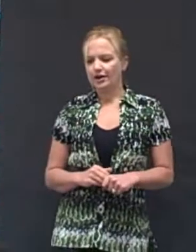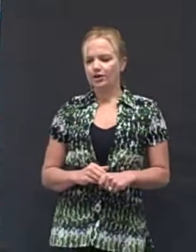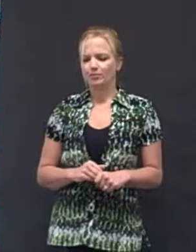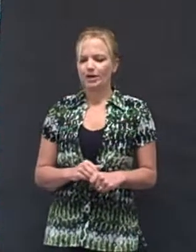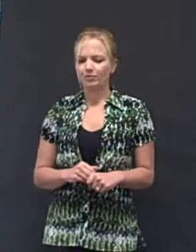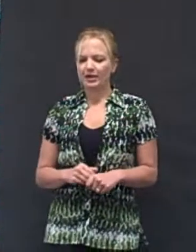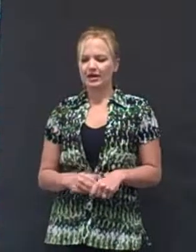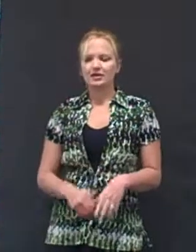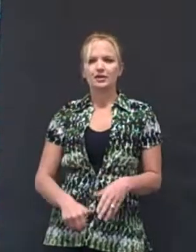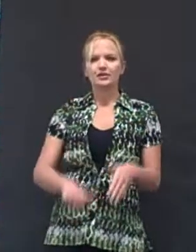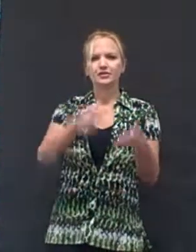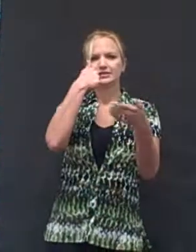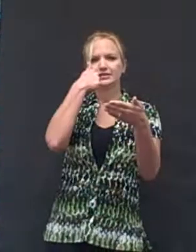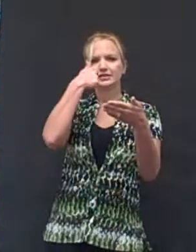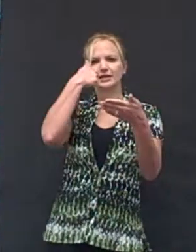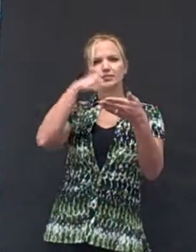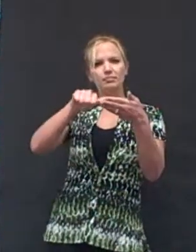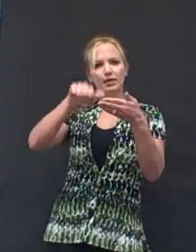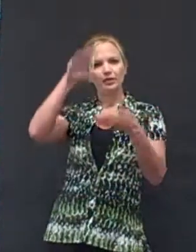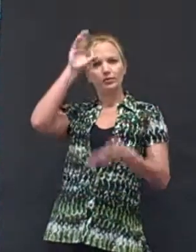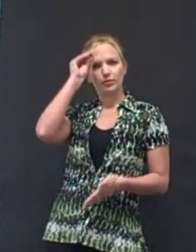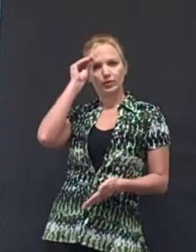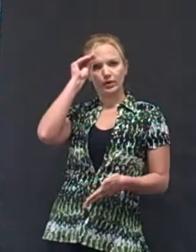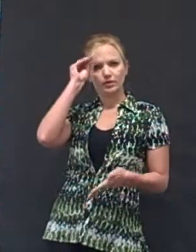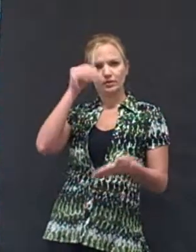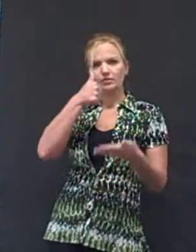Our mailman, you'll see it signed mail boy.